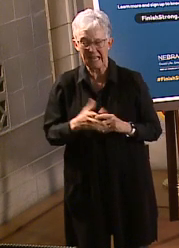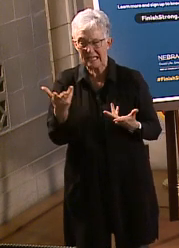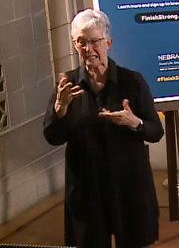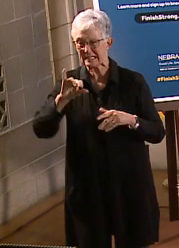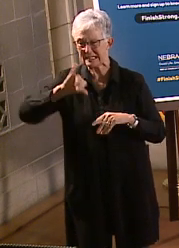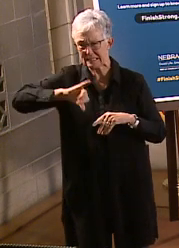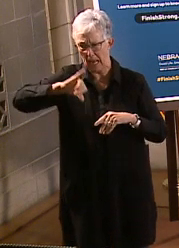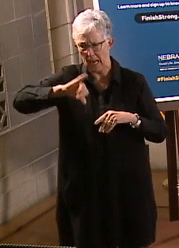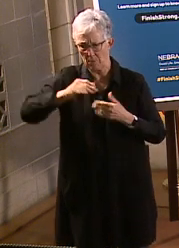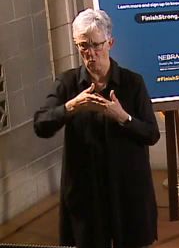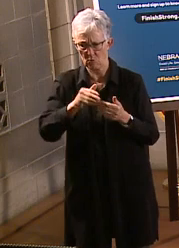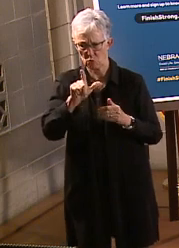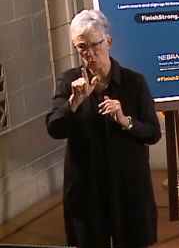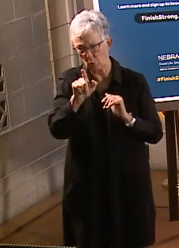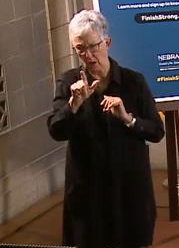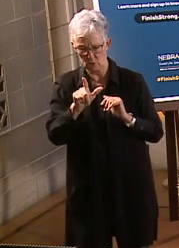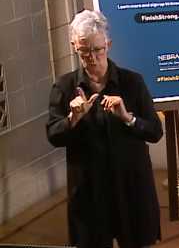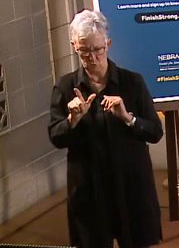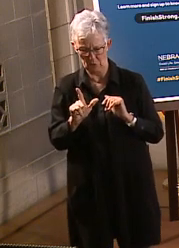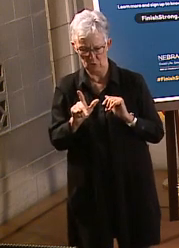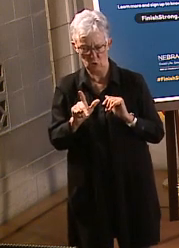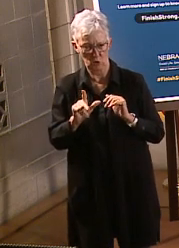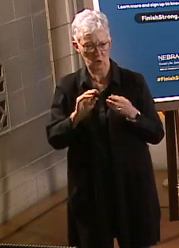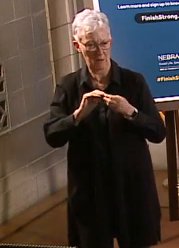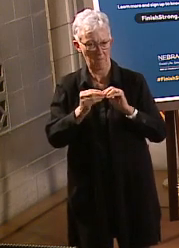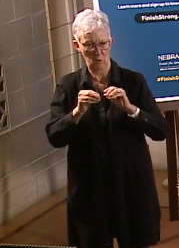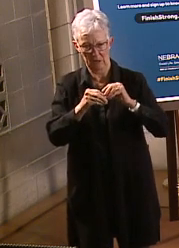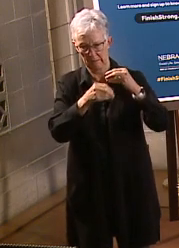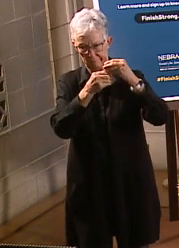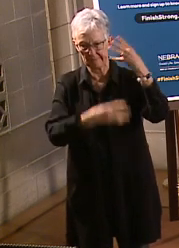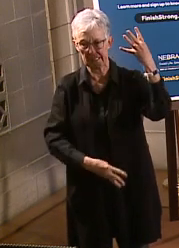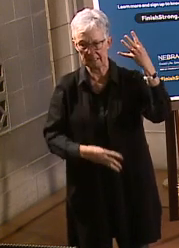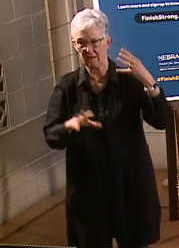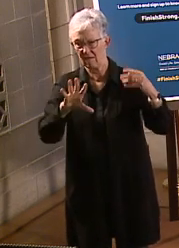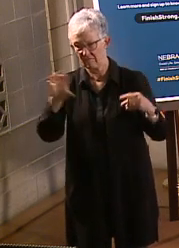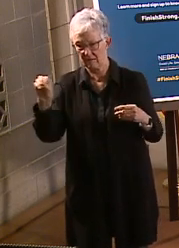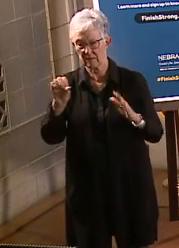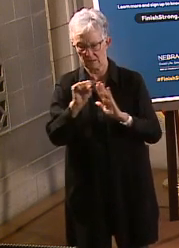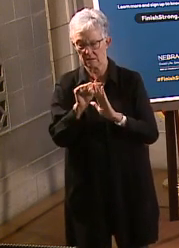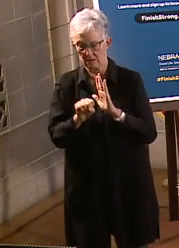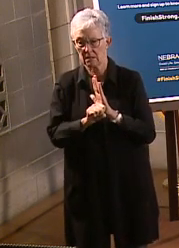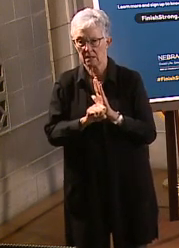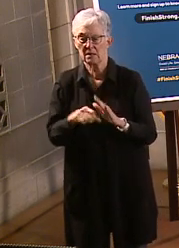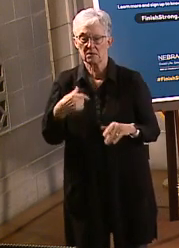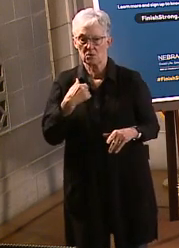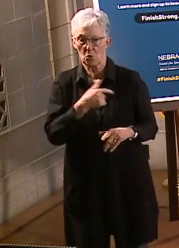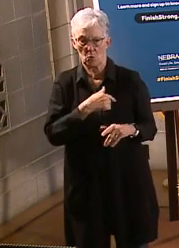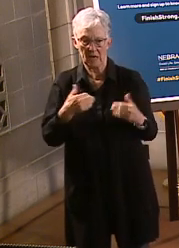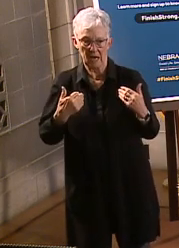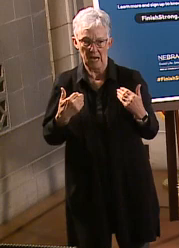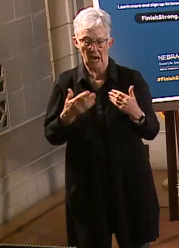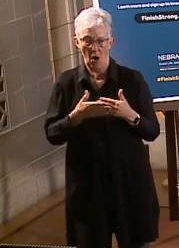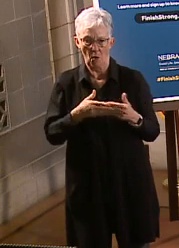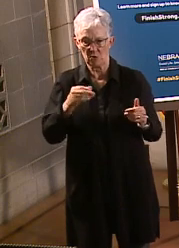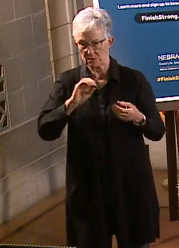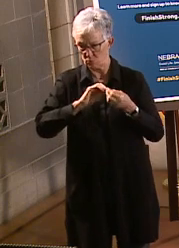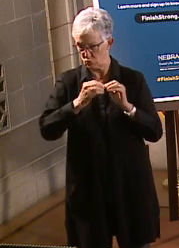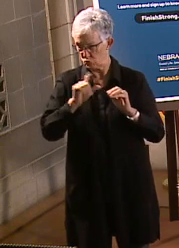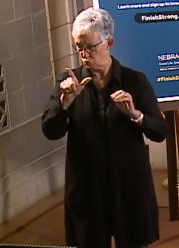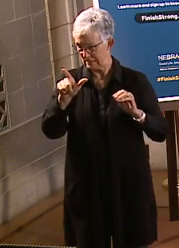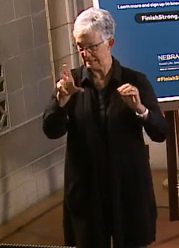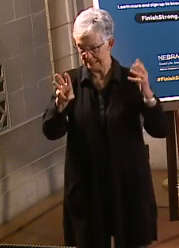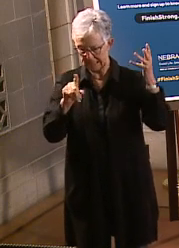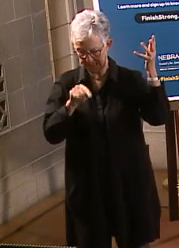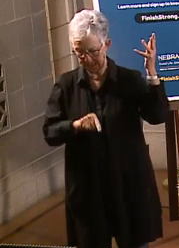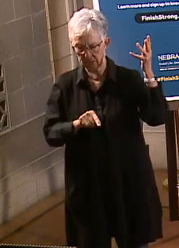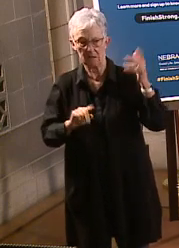same category. We've got a little over 7%, and then we've got about 75% of our doses administered, and that puts us about number 26, which is an improvement